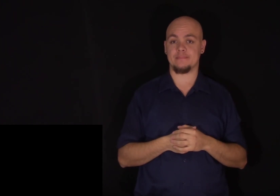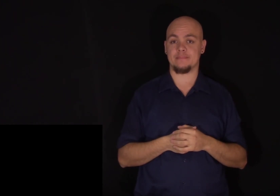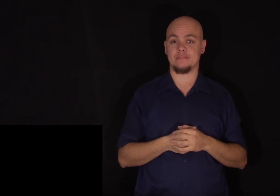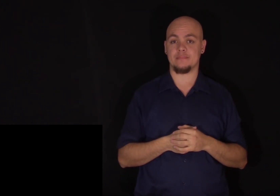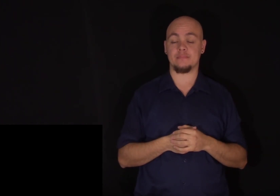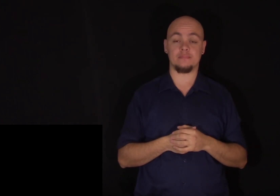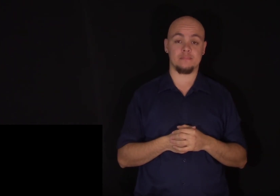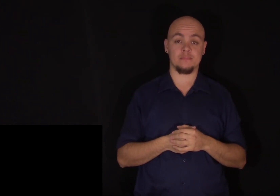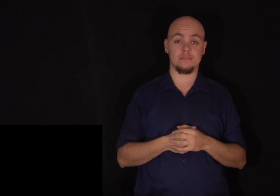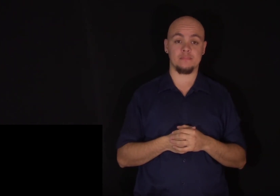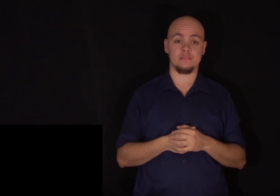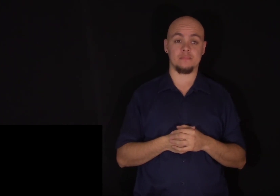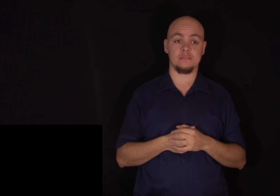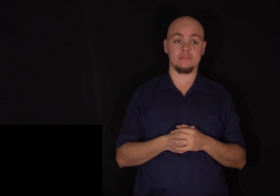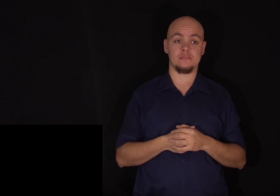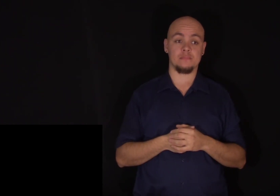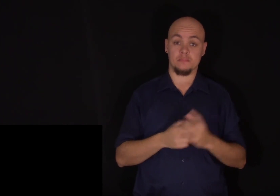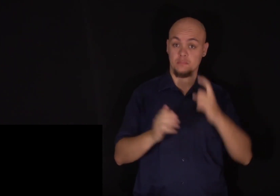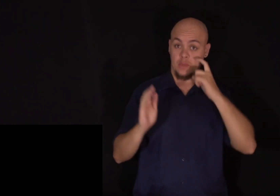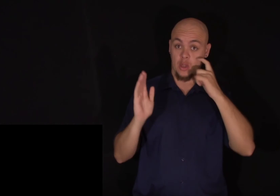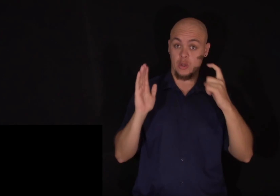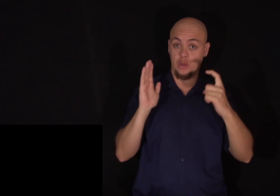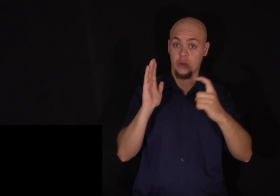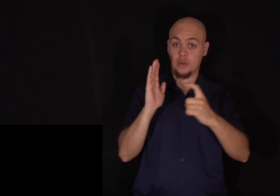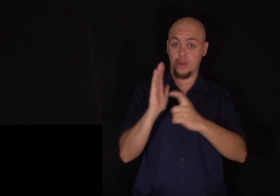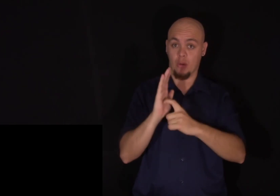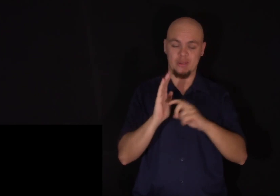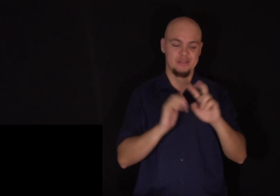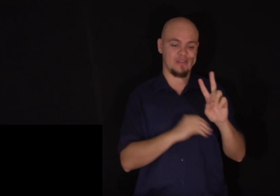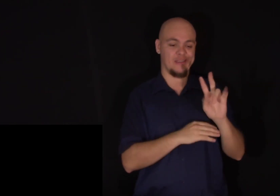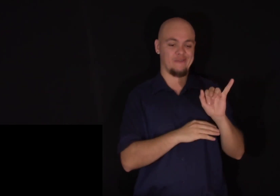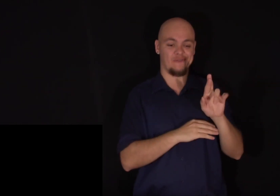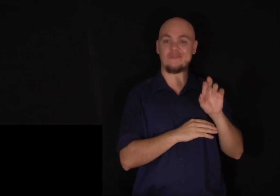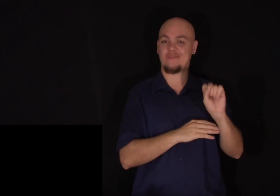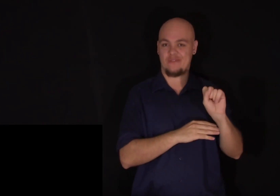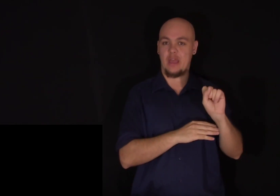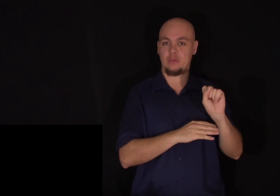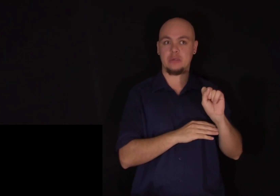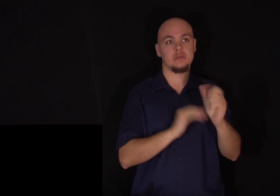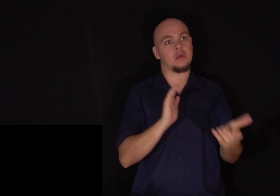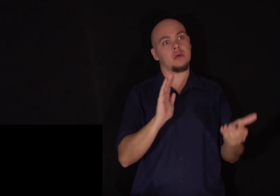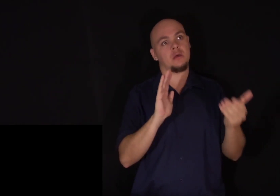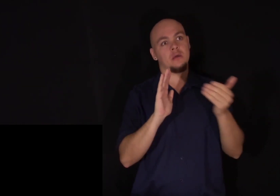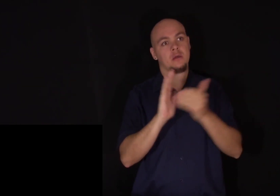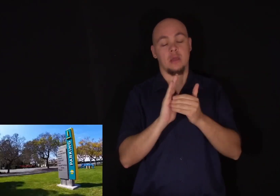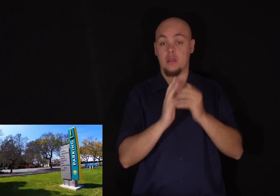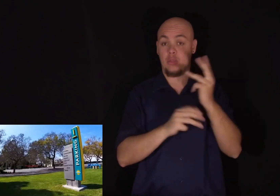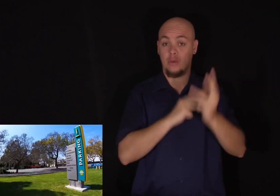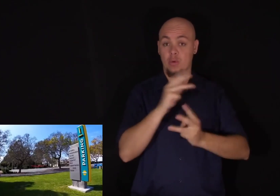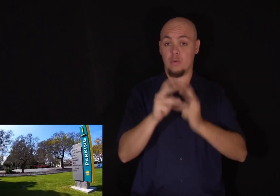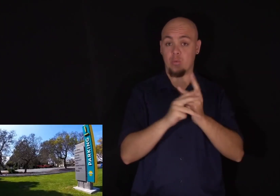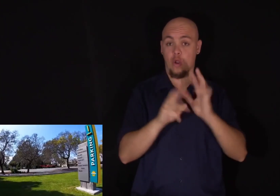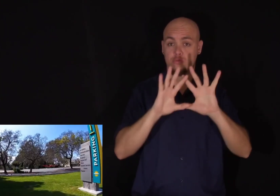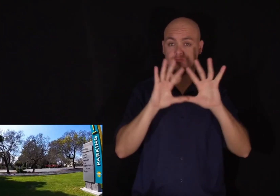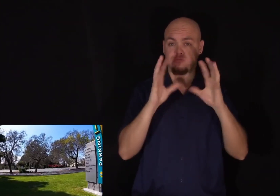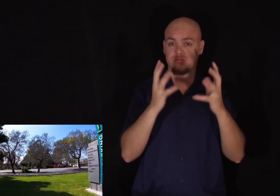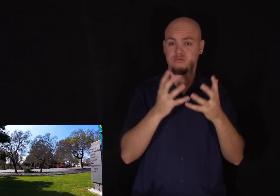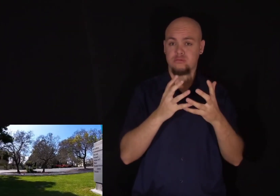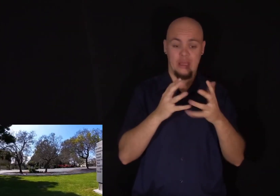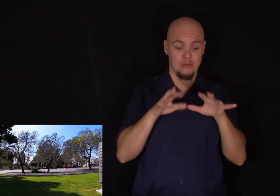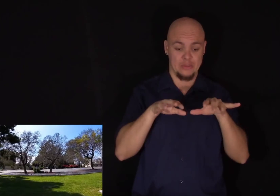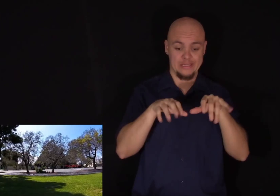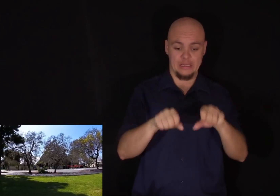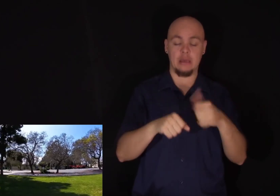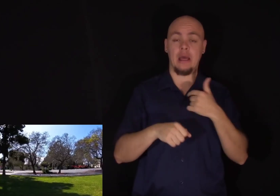When it was first noticed as another virus that was going to take over the world, I didn't think much of